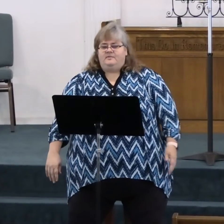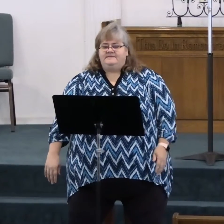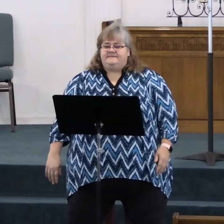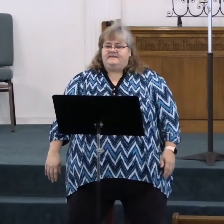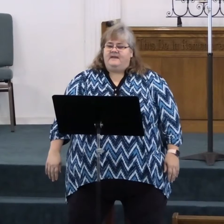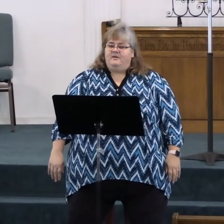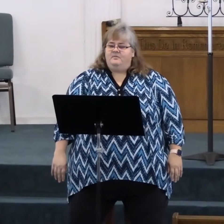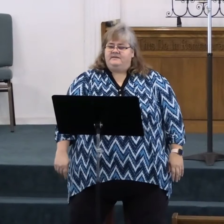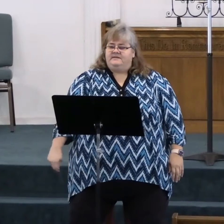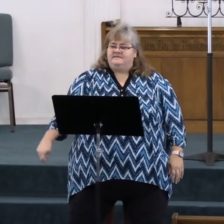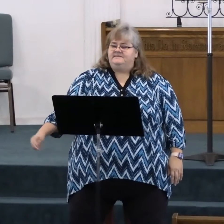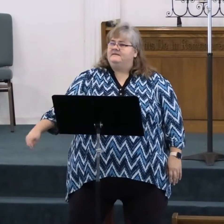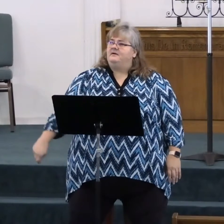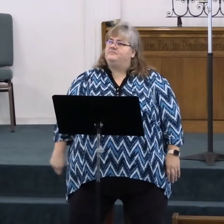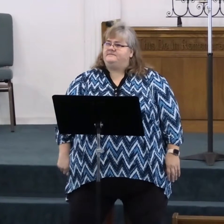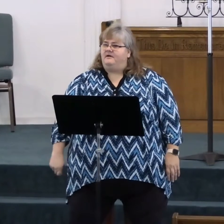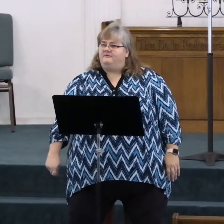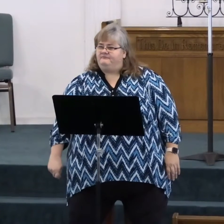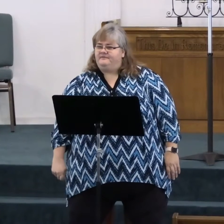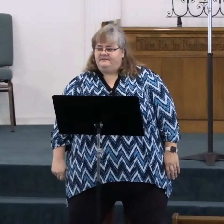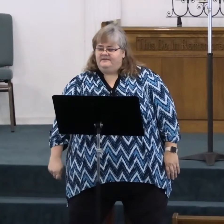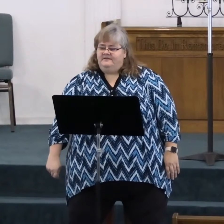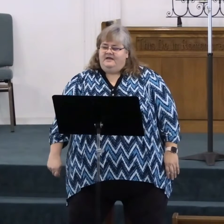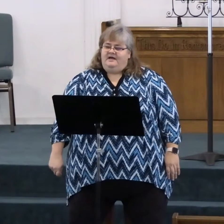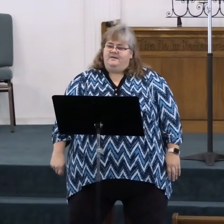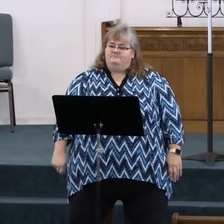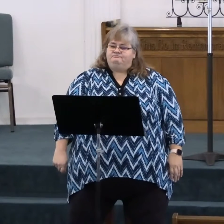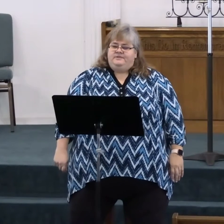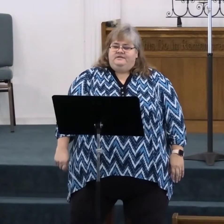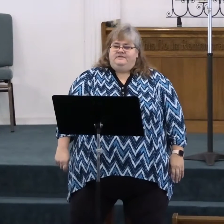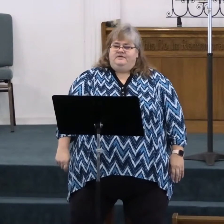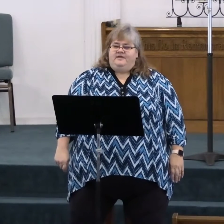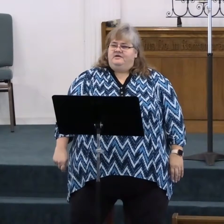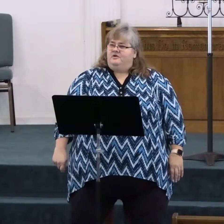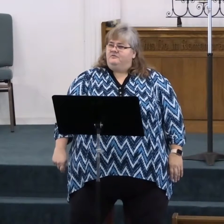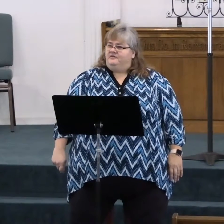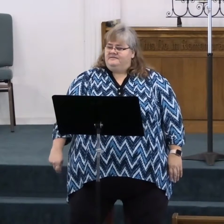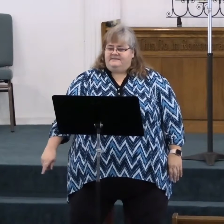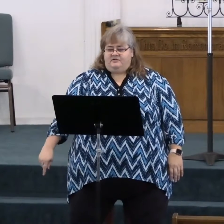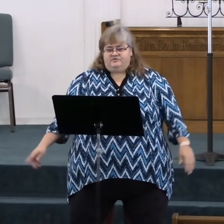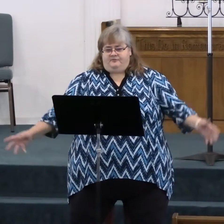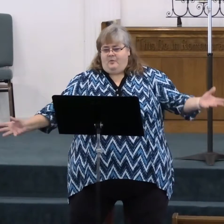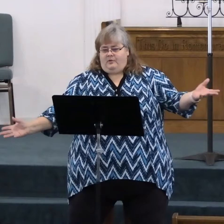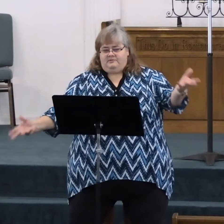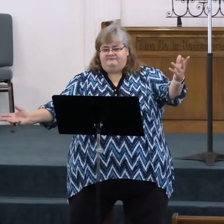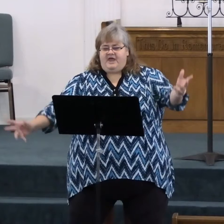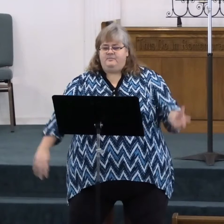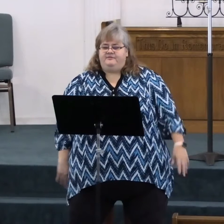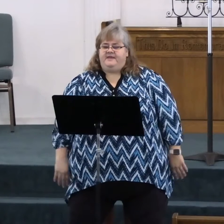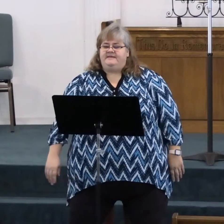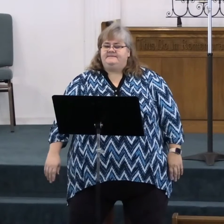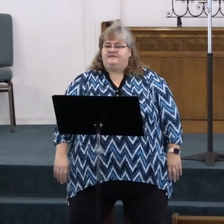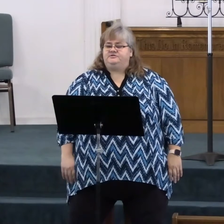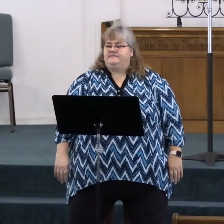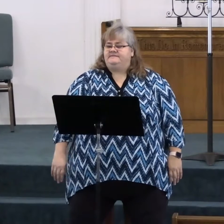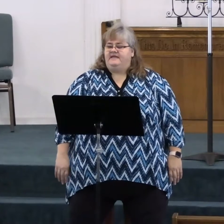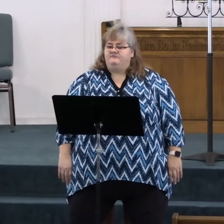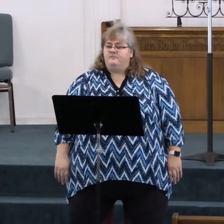ones that go and dig up stuff. You know, they unearth and search for valuable things such as Native